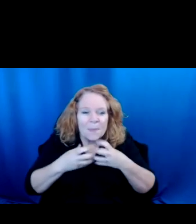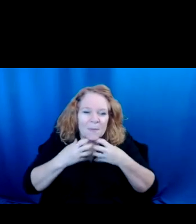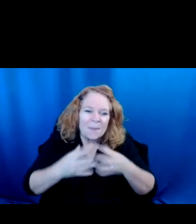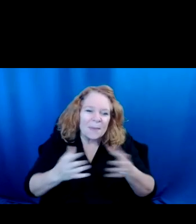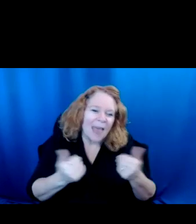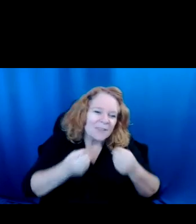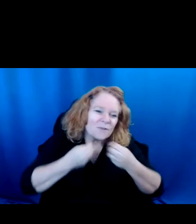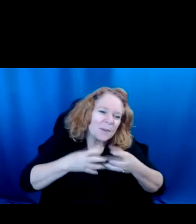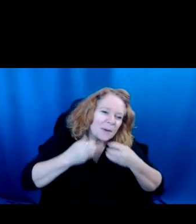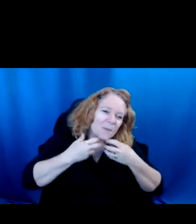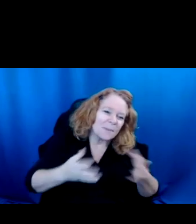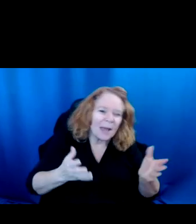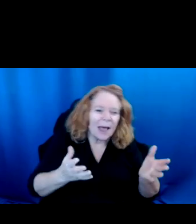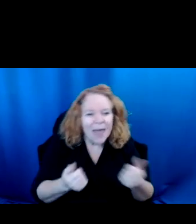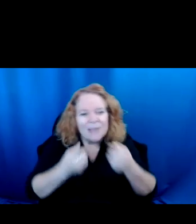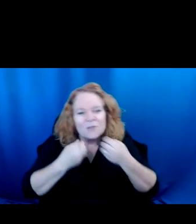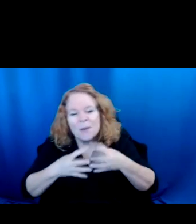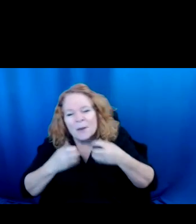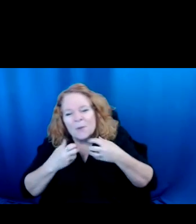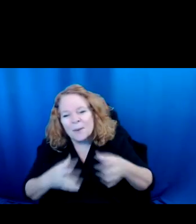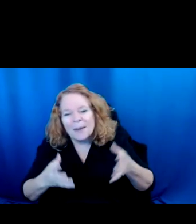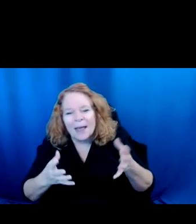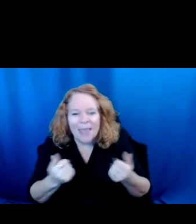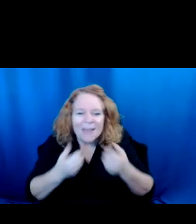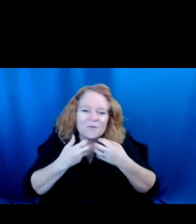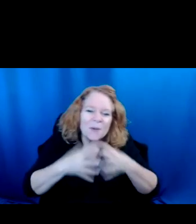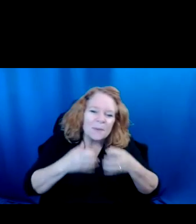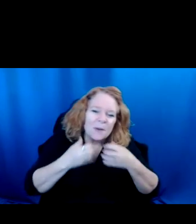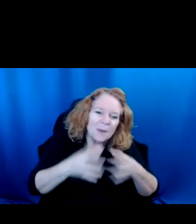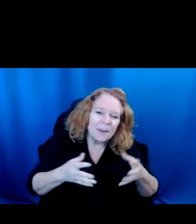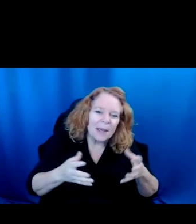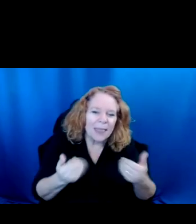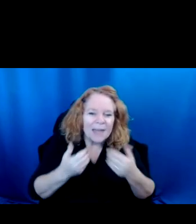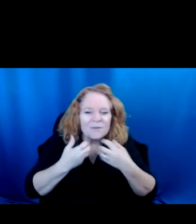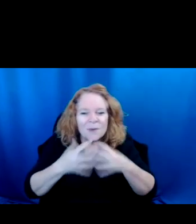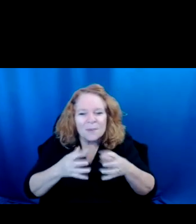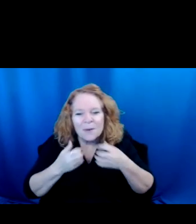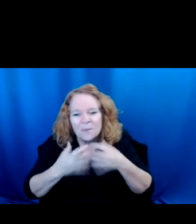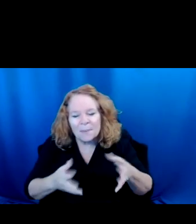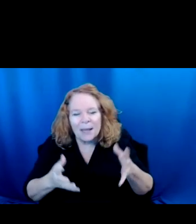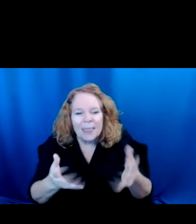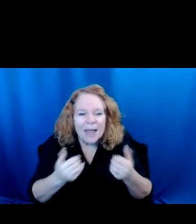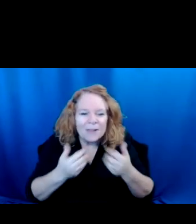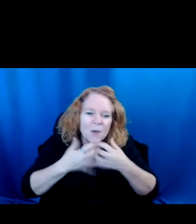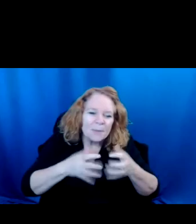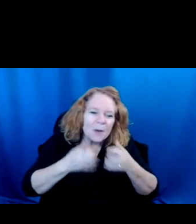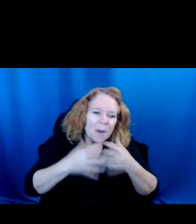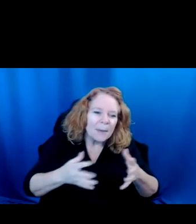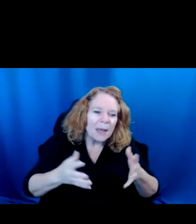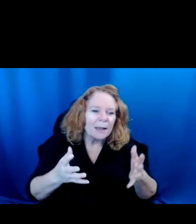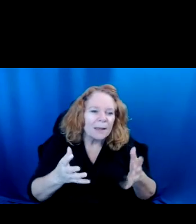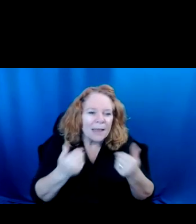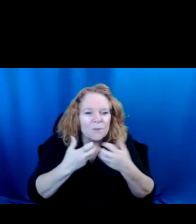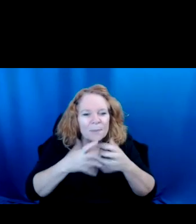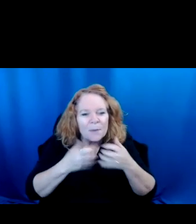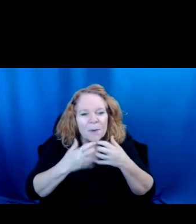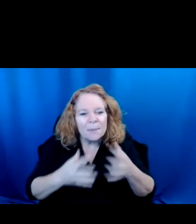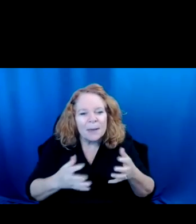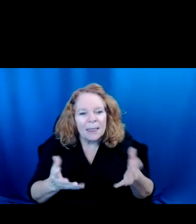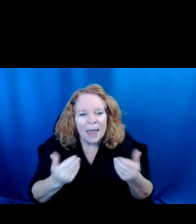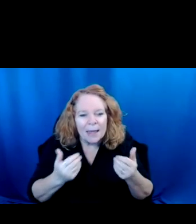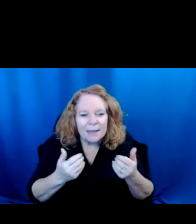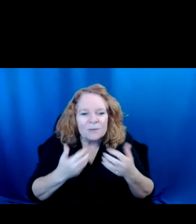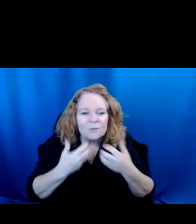ribbit, ribbit, let's ribbit, ribbit, let's ribbit, ribbit, let's ribbit, ribbit, let's ribbit, ribbit, let's ribbit, ribbit, let's ribbit,